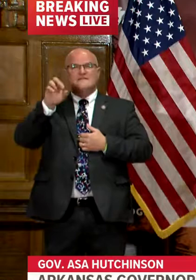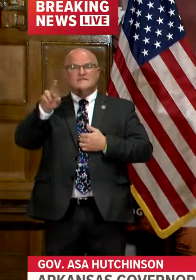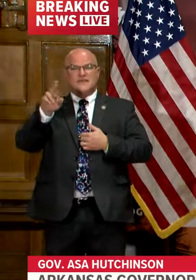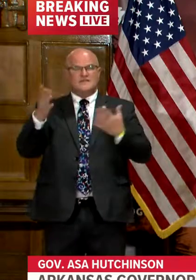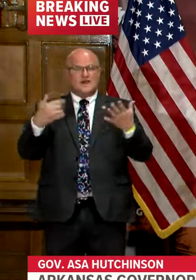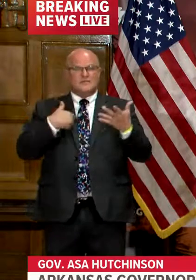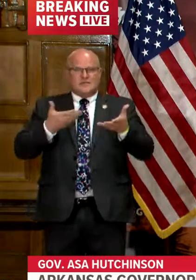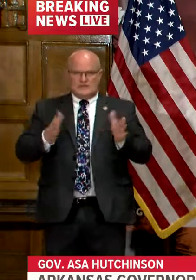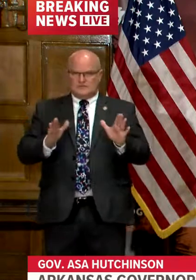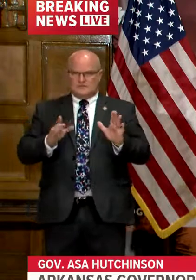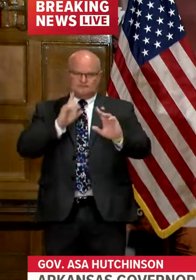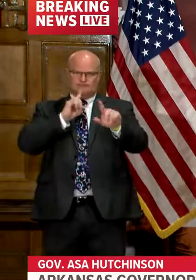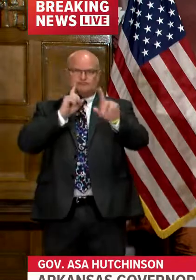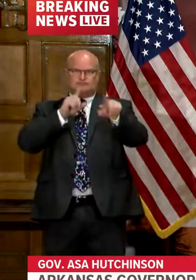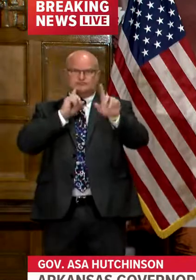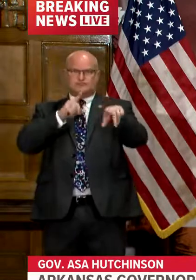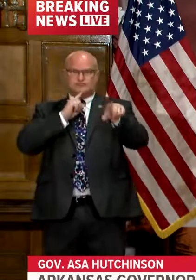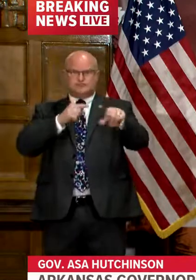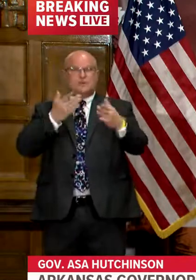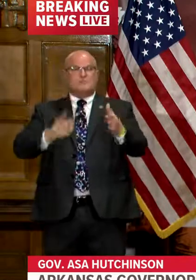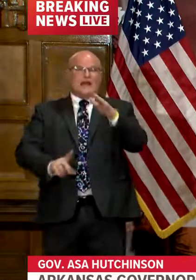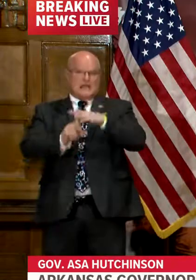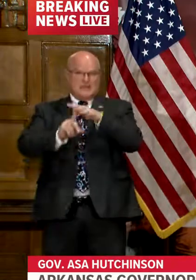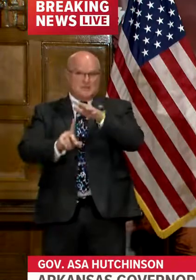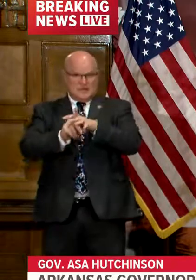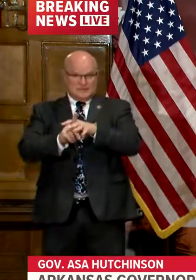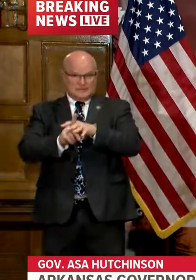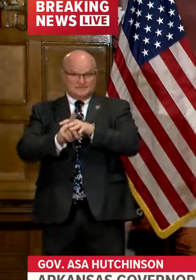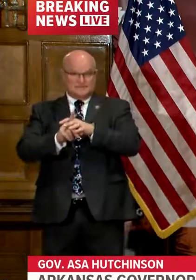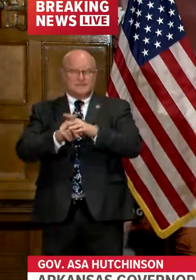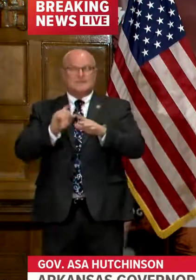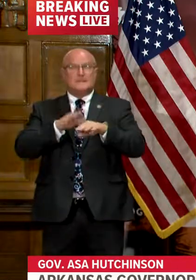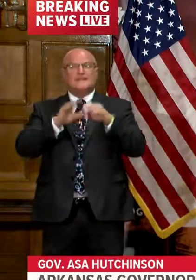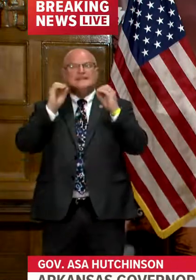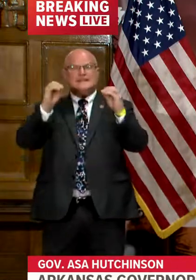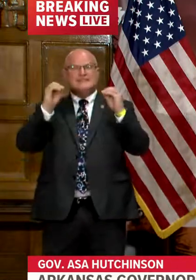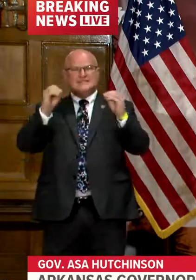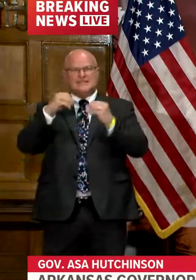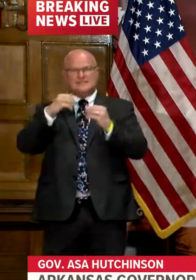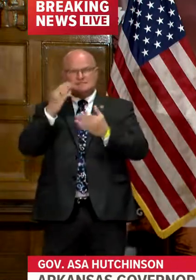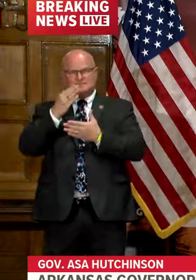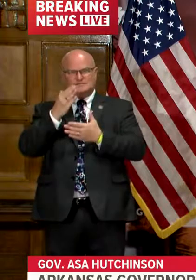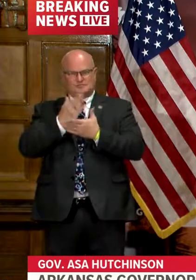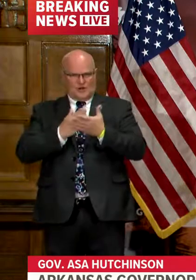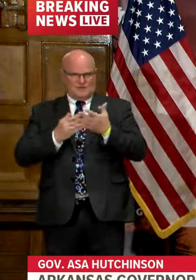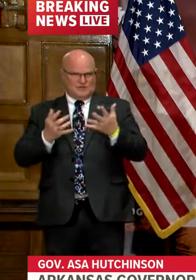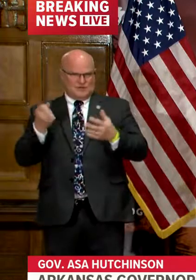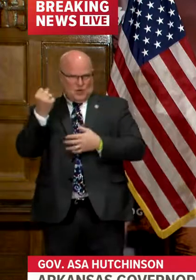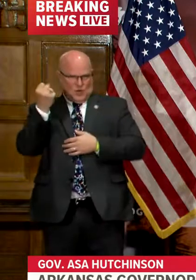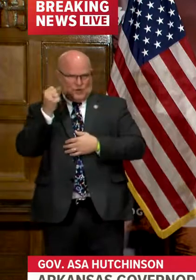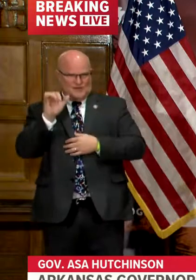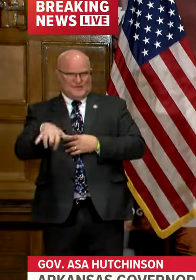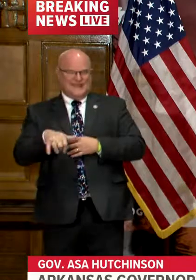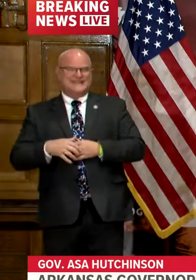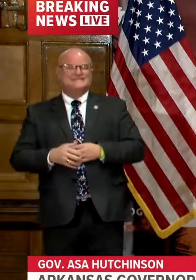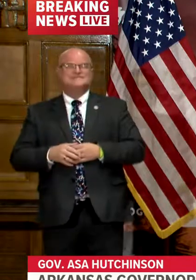Ivy, I'm just going to let you answer questions that might come up on the education front if you can hold off for that. And with that,